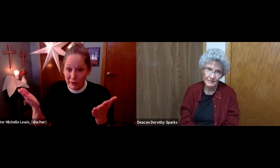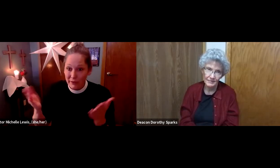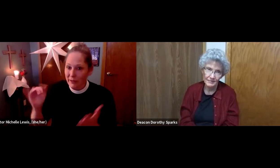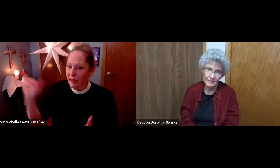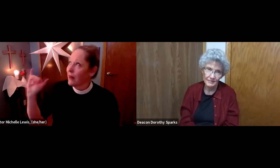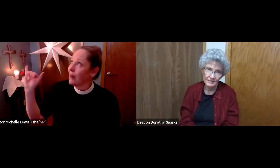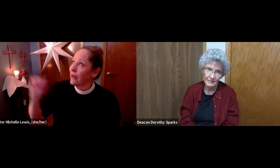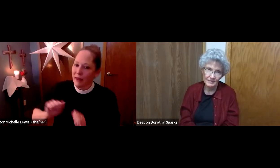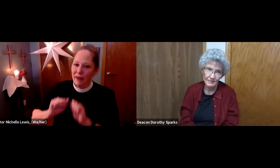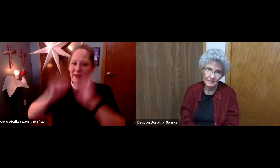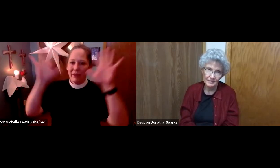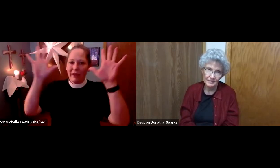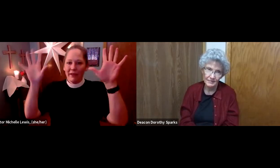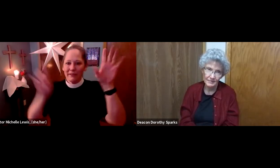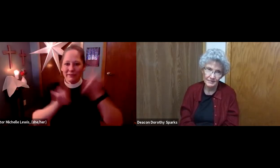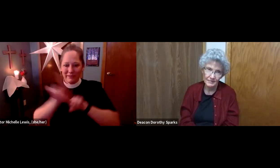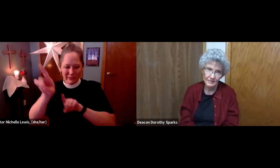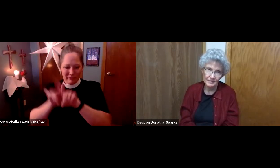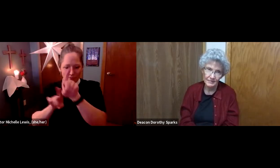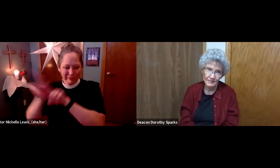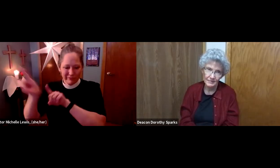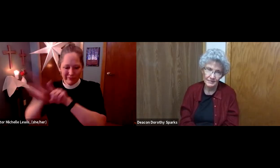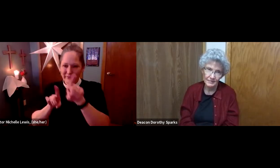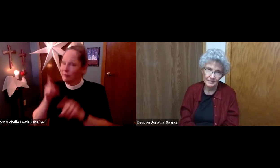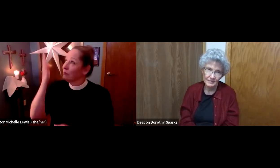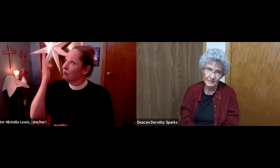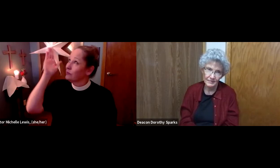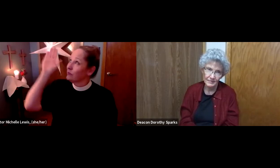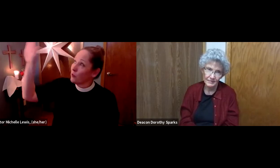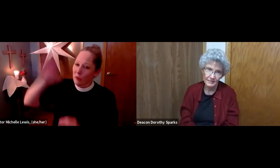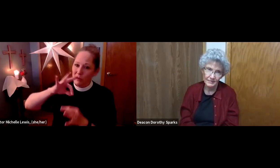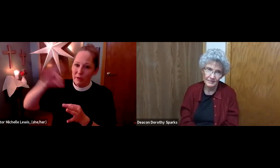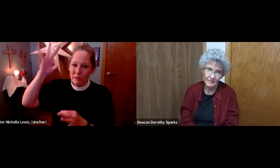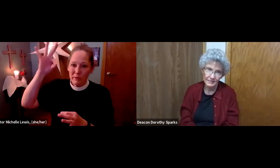our light, and our salvation.